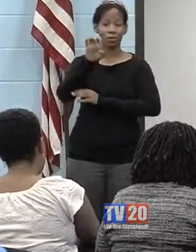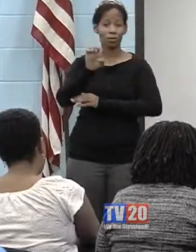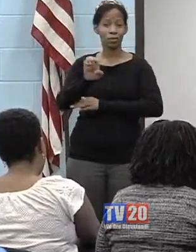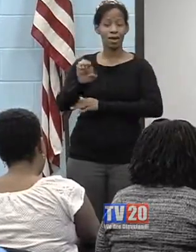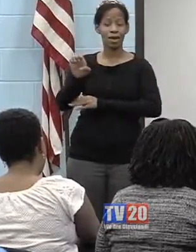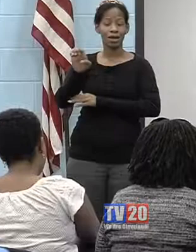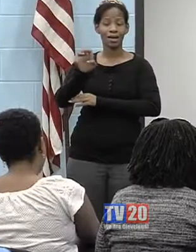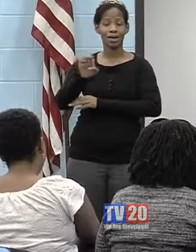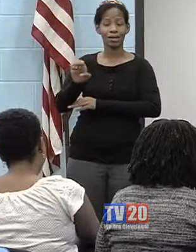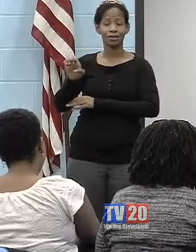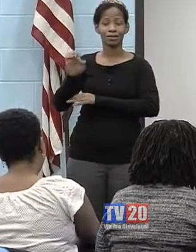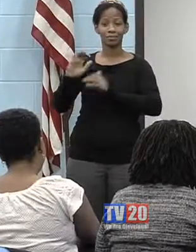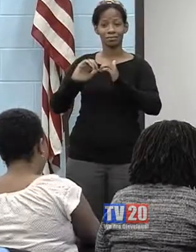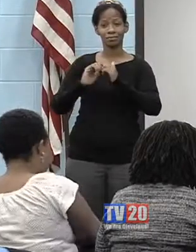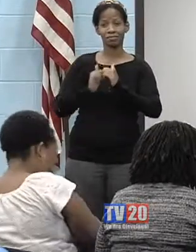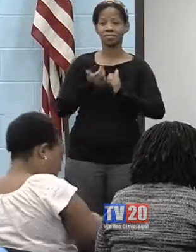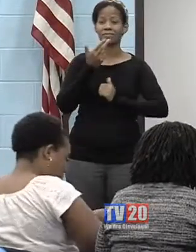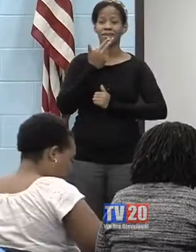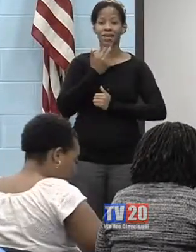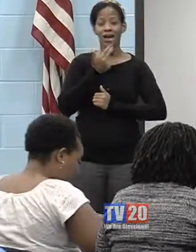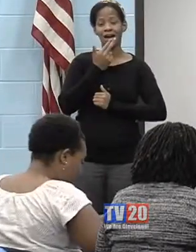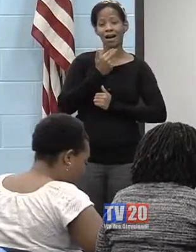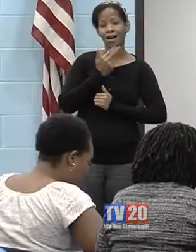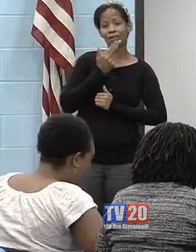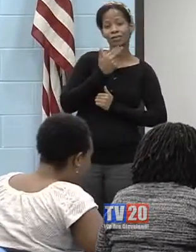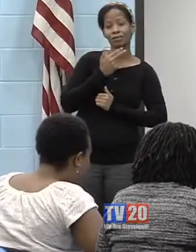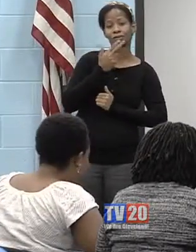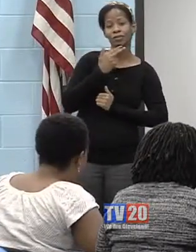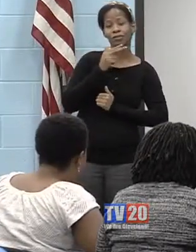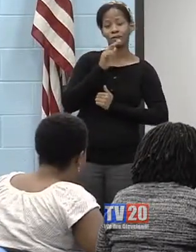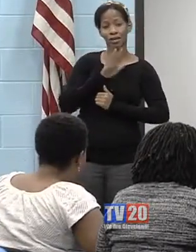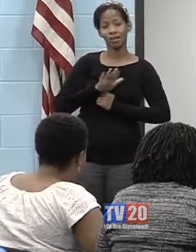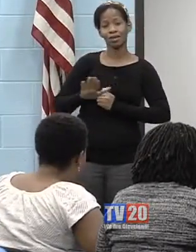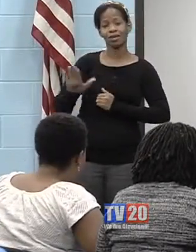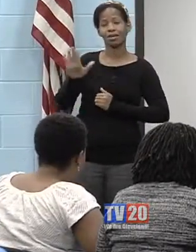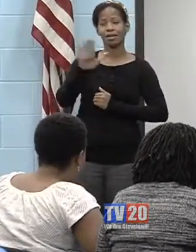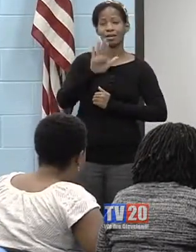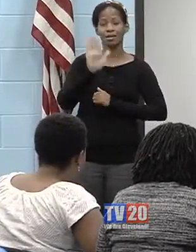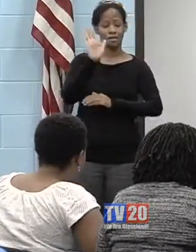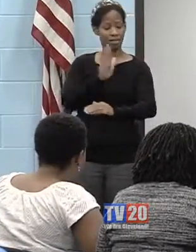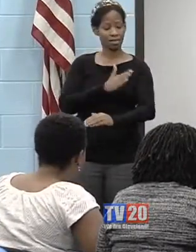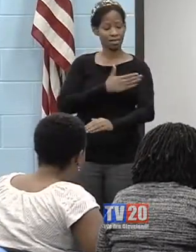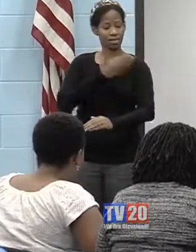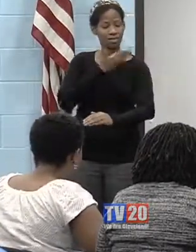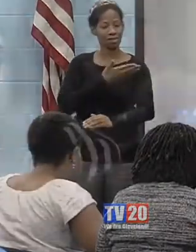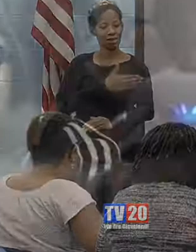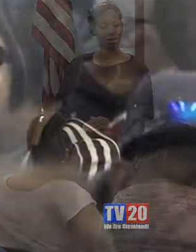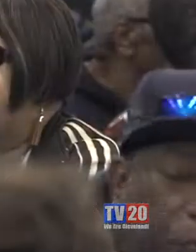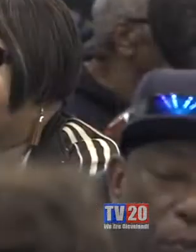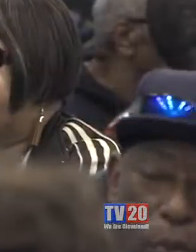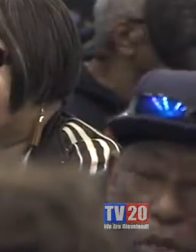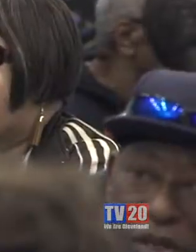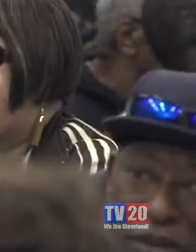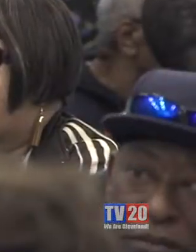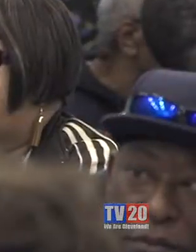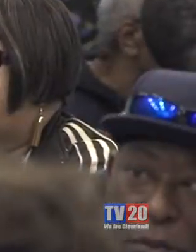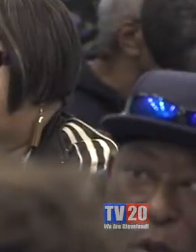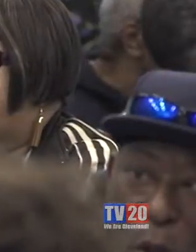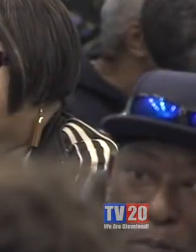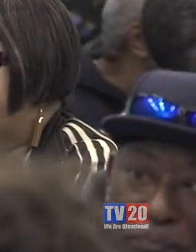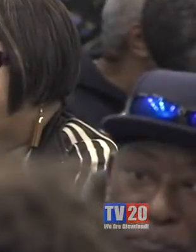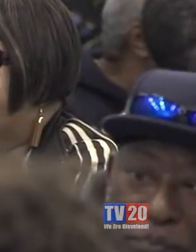Amazing grace, how sweet the